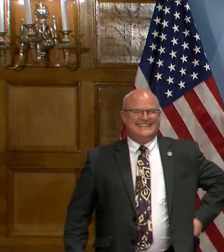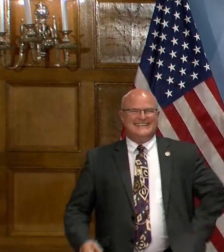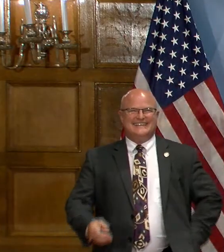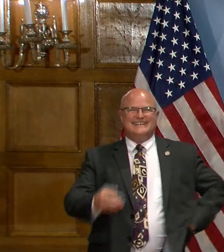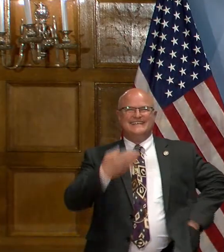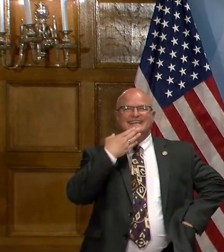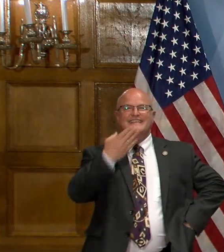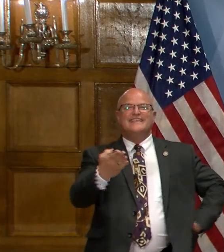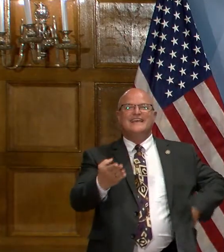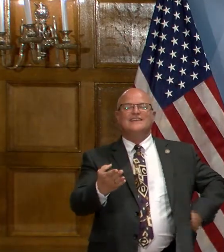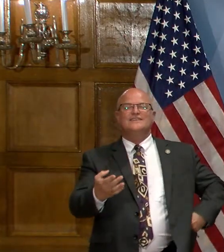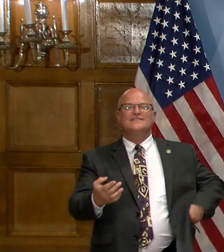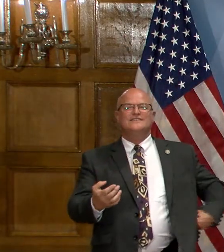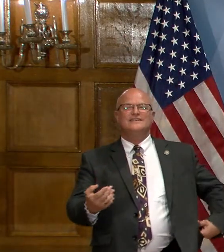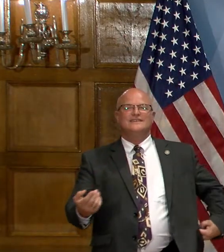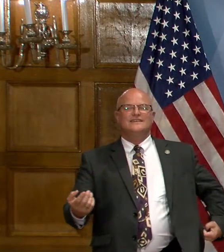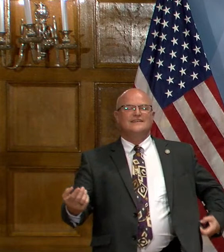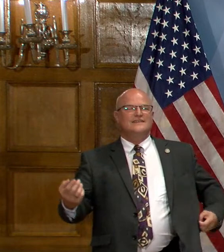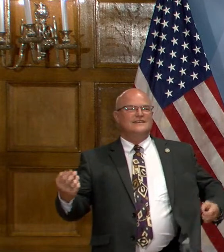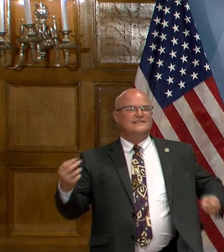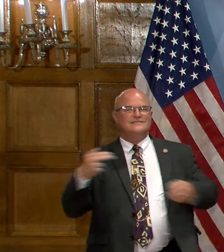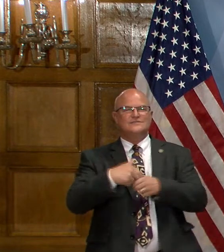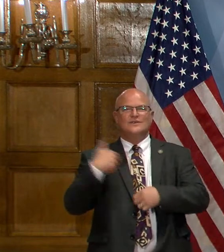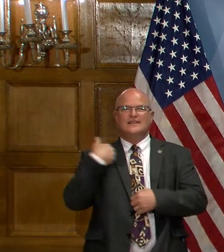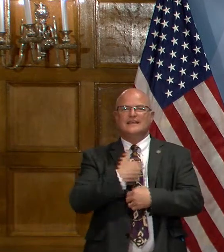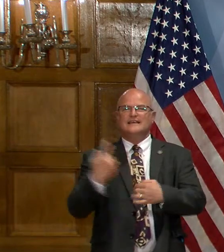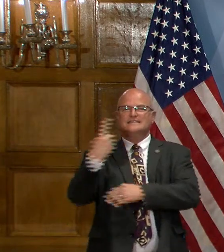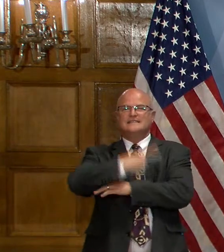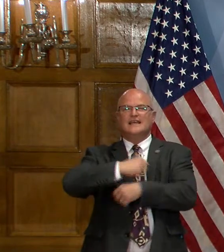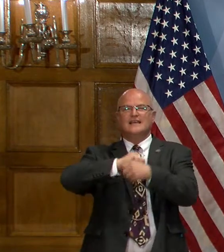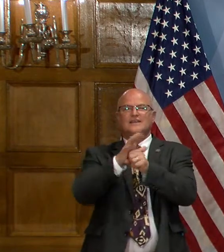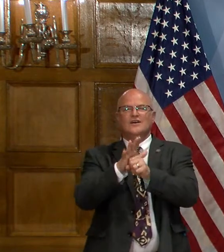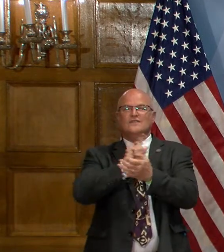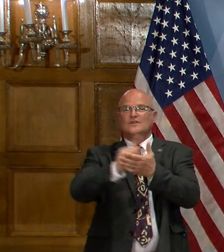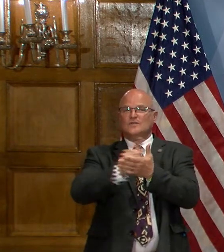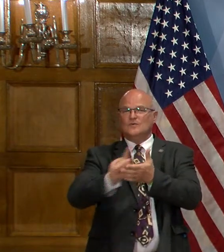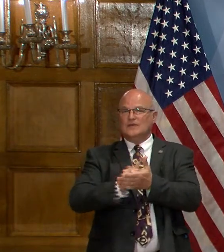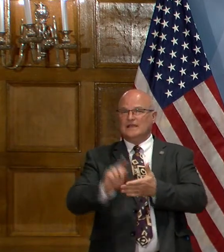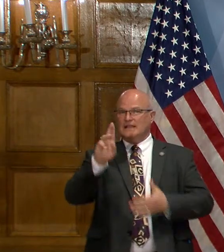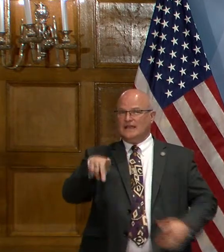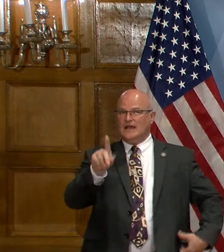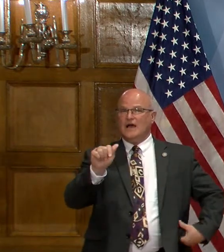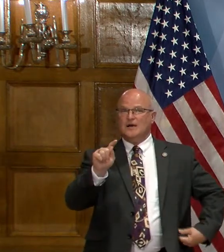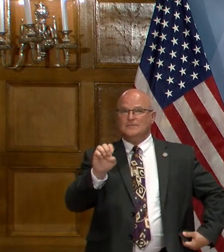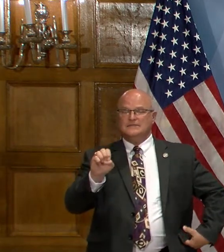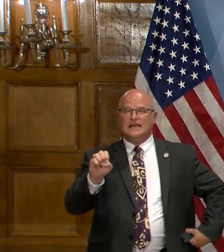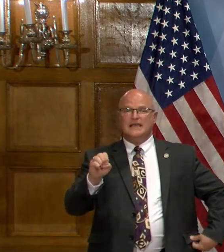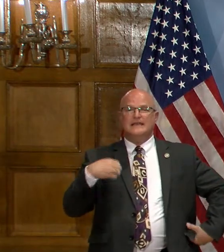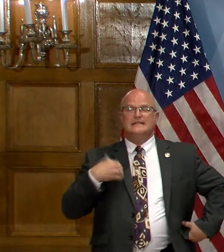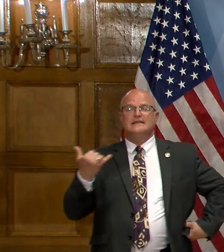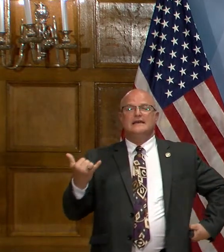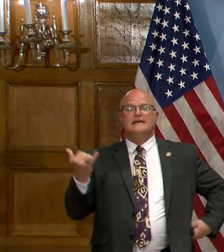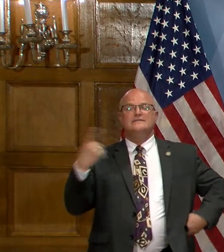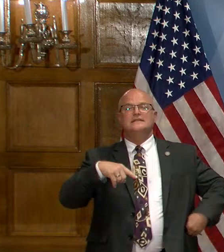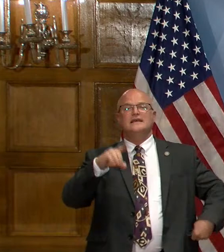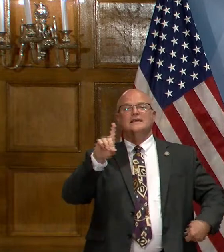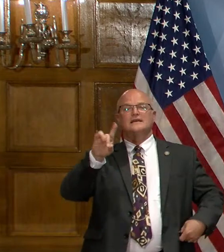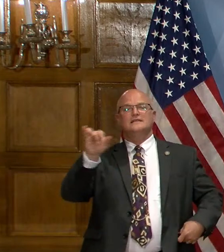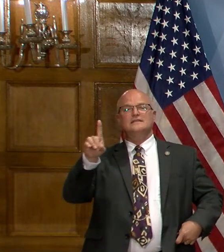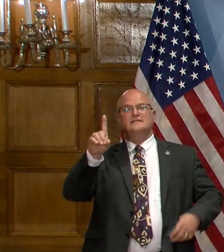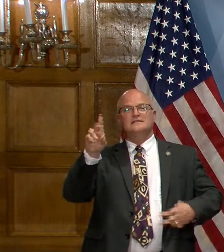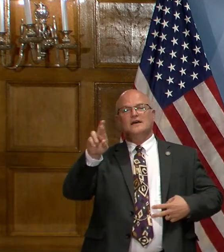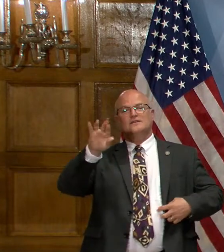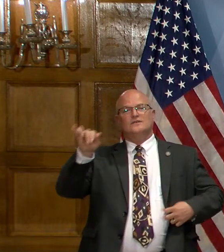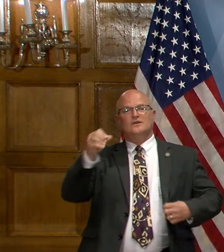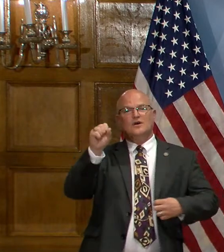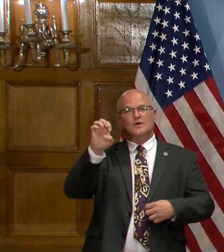Thank you for joining me for today's weekly COVID-19 update. I'm joined by Dr. Jose Romero of our Secretary